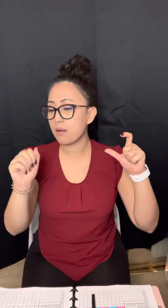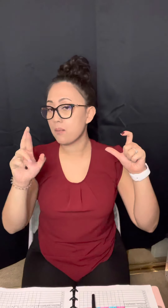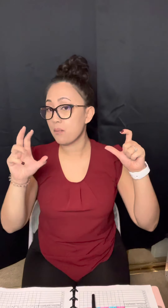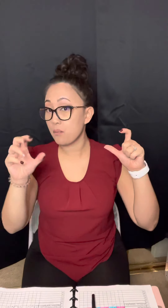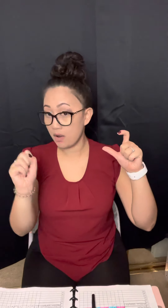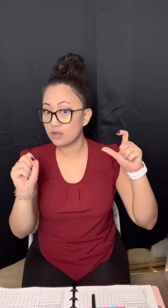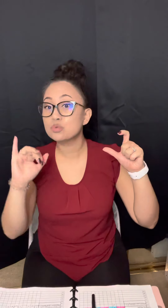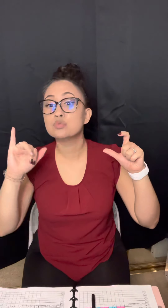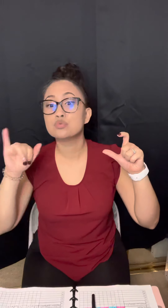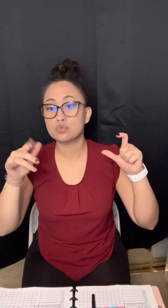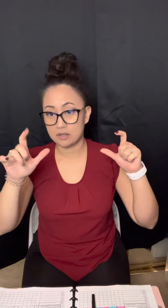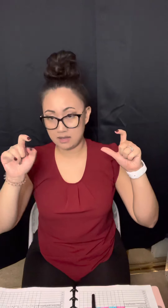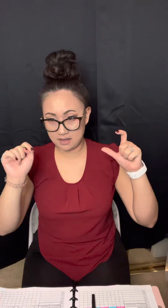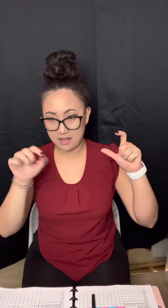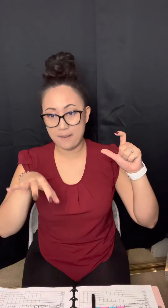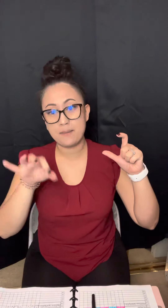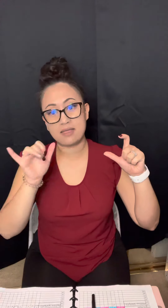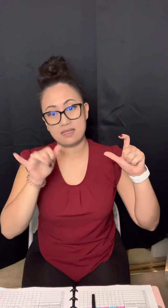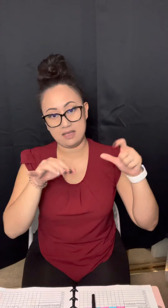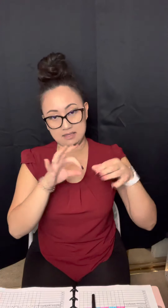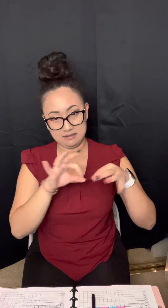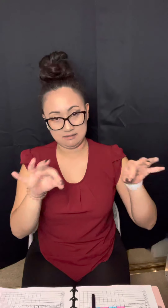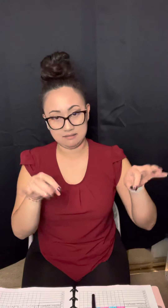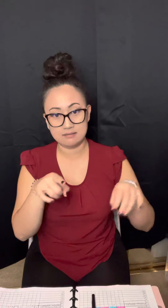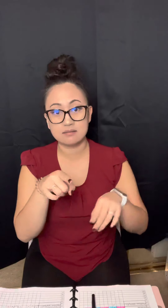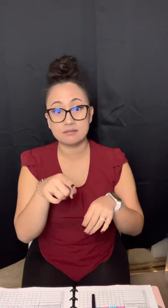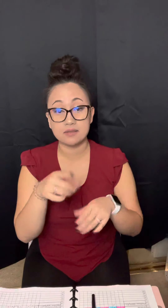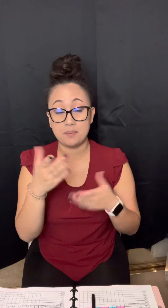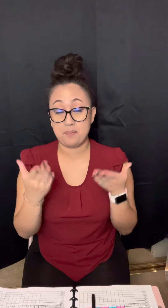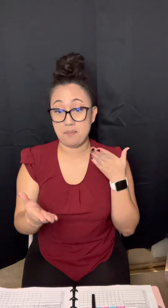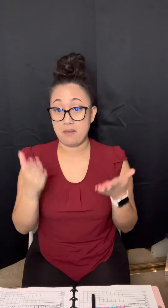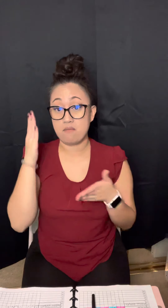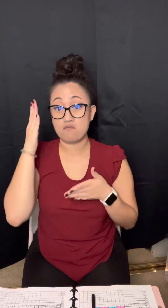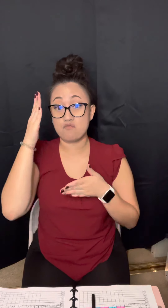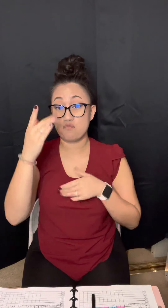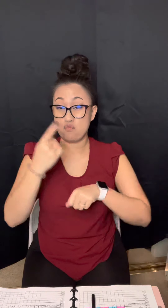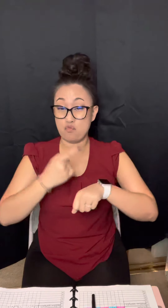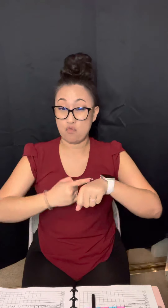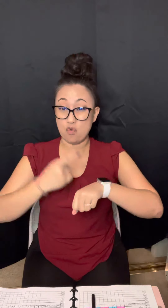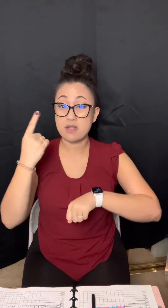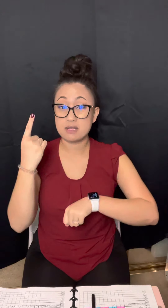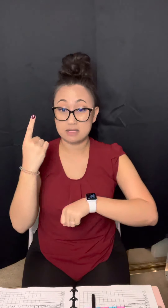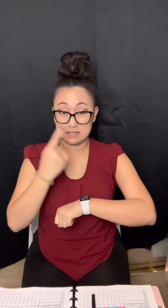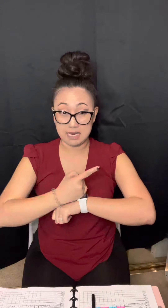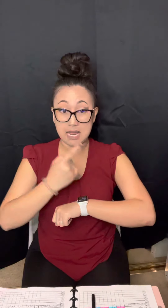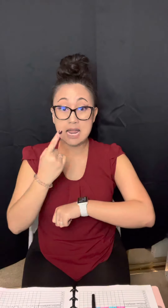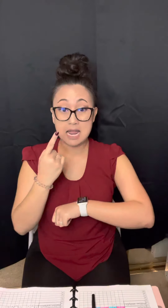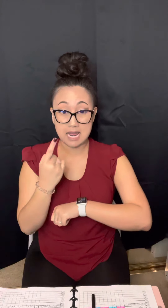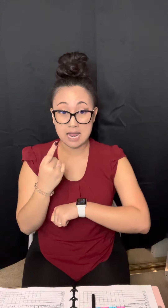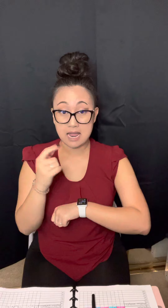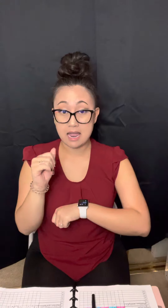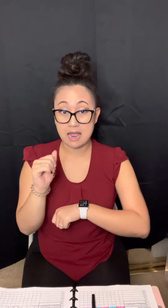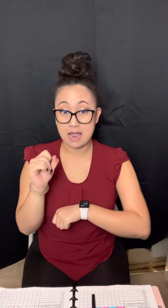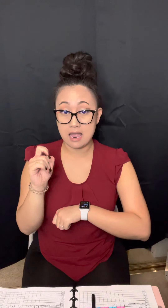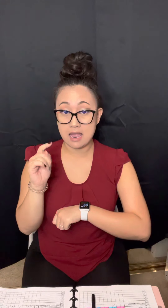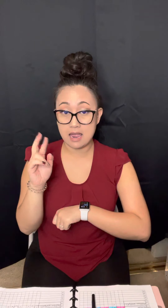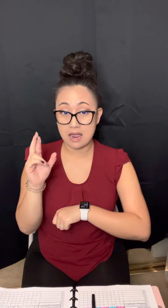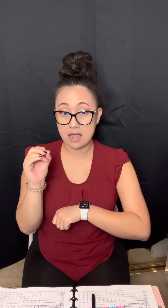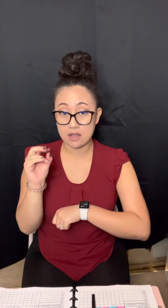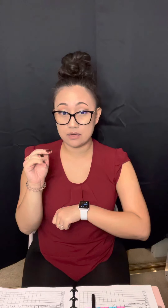it. Maybe one day astronauts will land on Mars. That's another important detail. Wow,